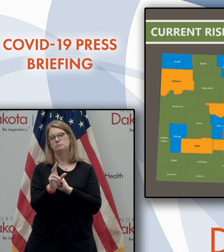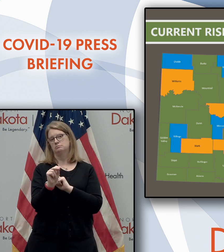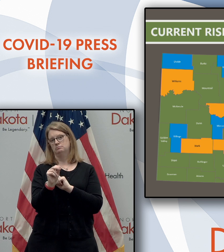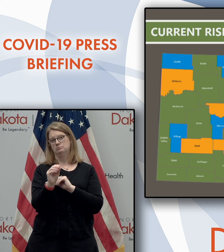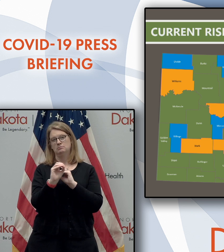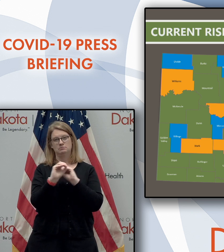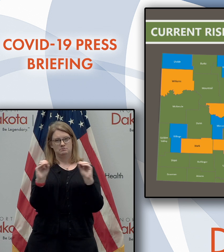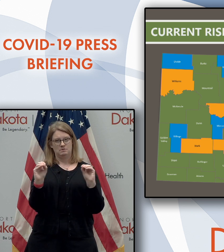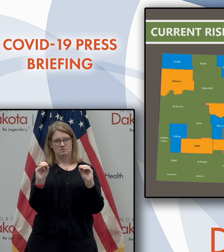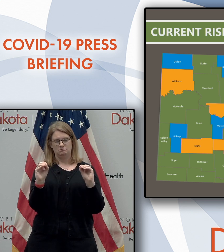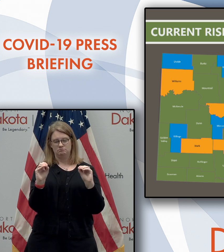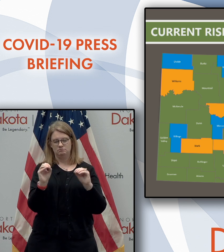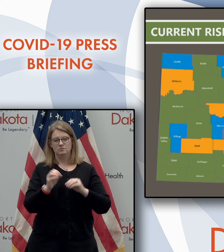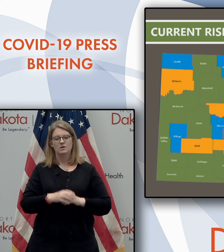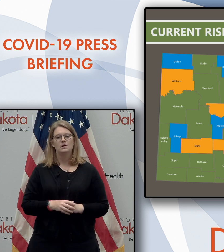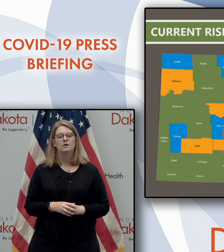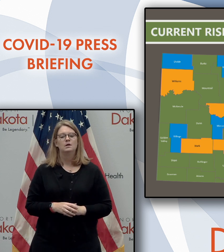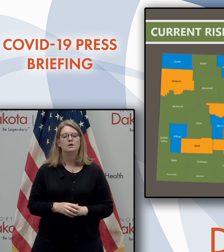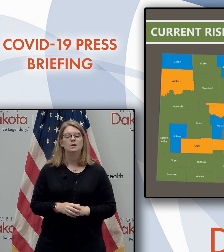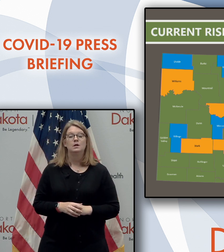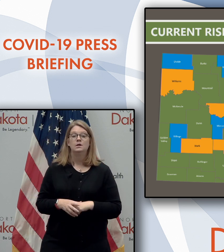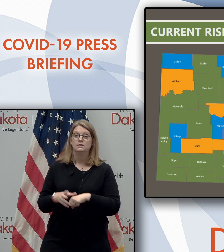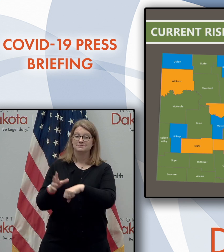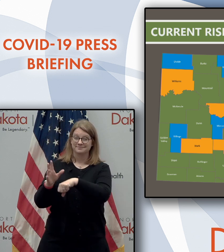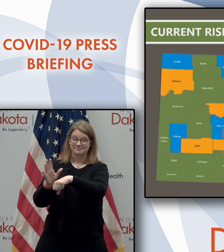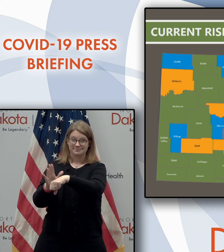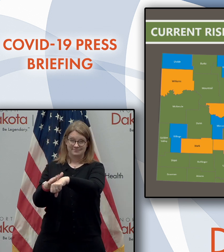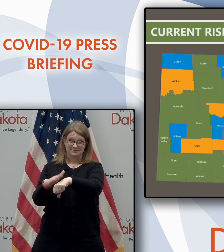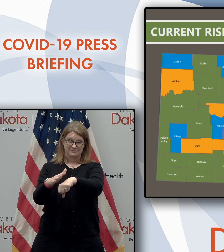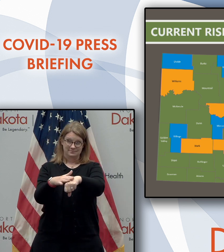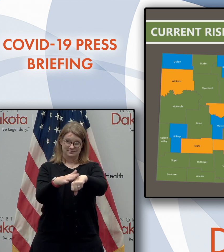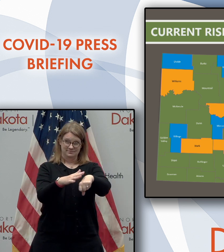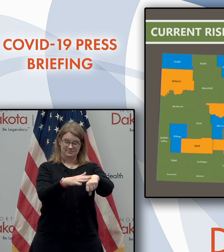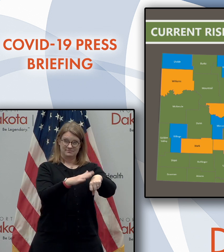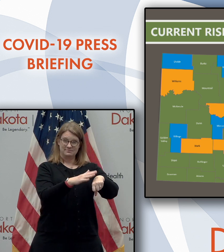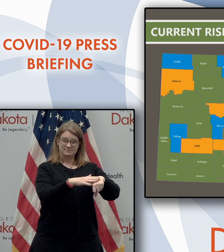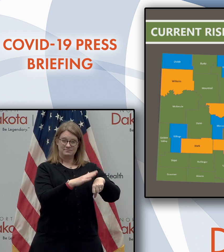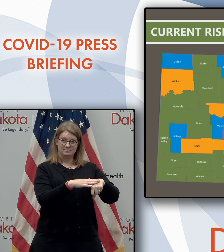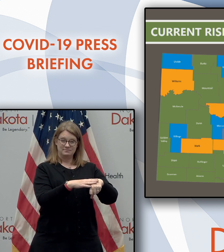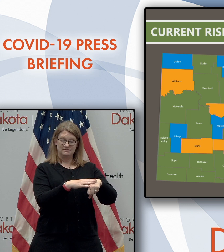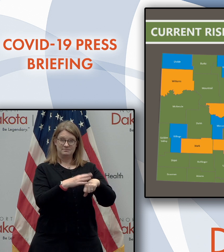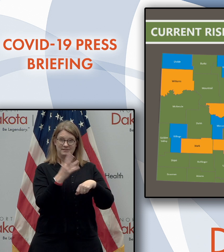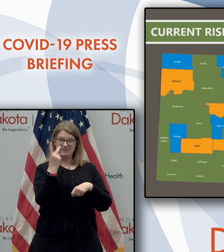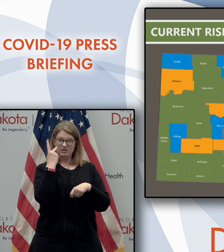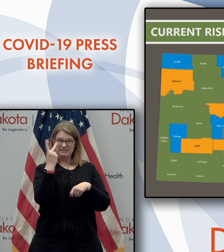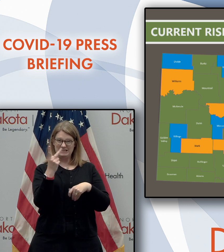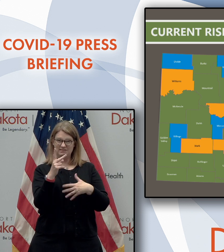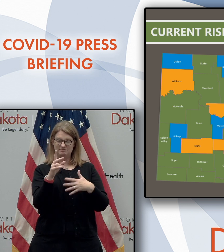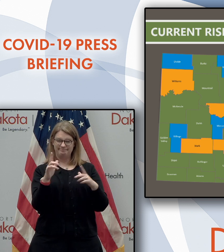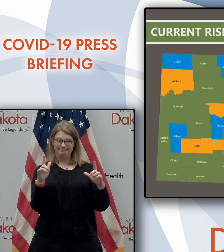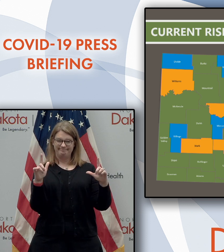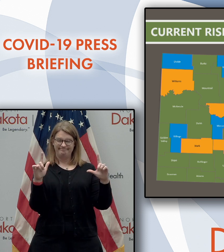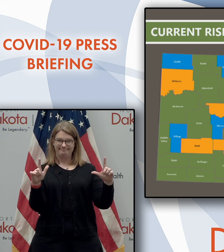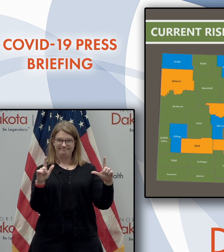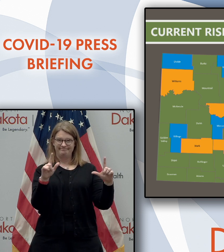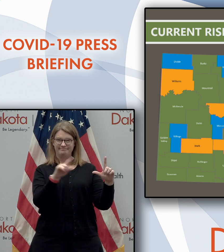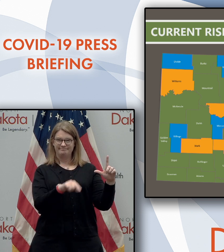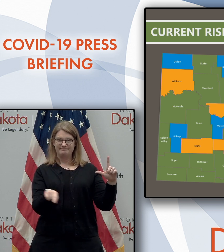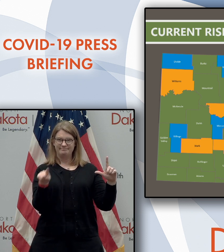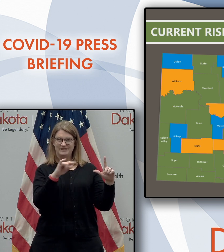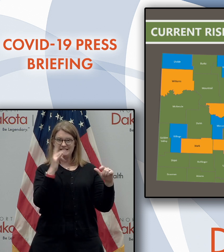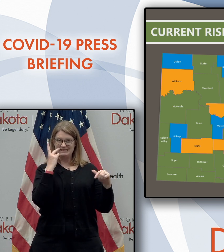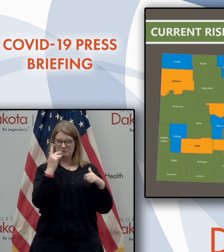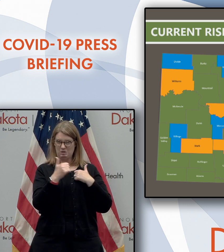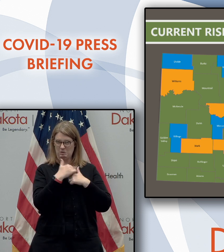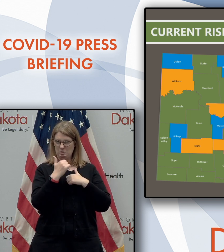levels today. I would say, however, if you take a look at this chart and you can see where the risk